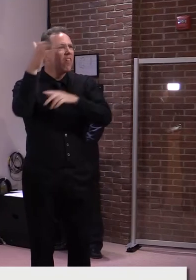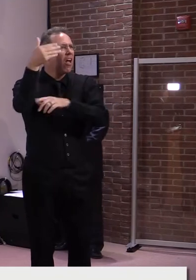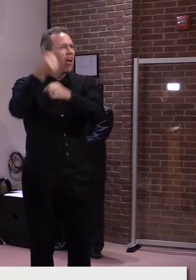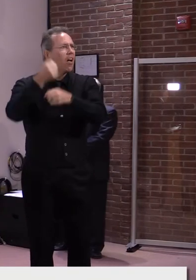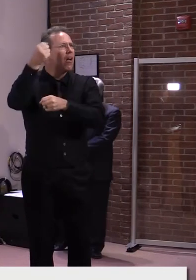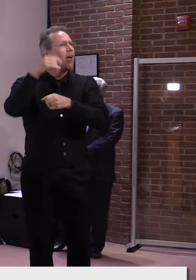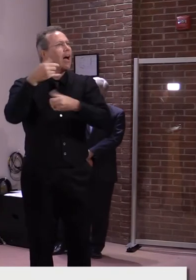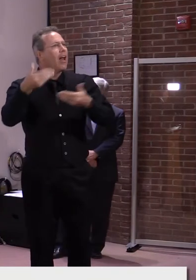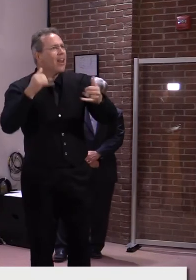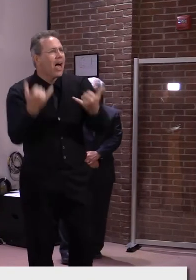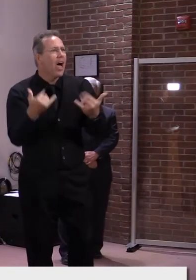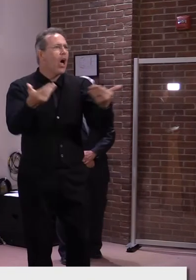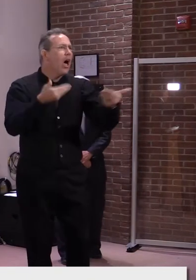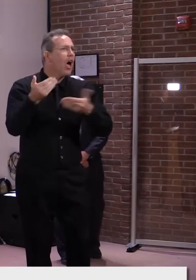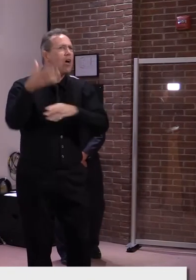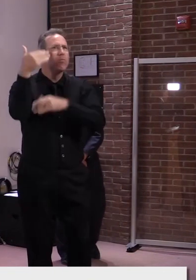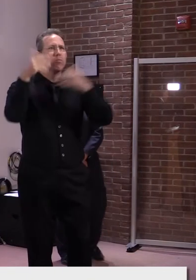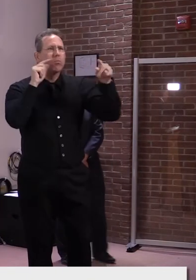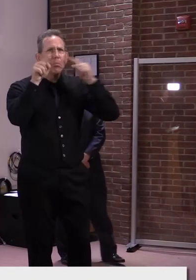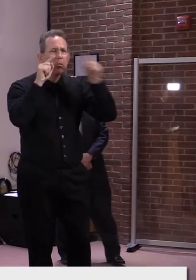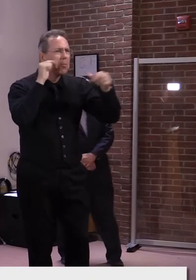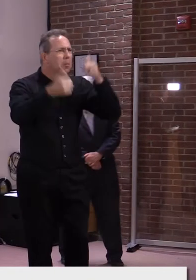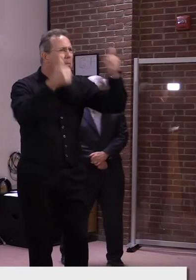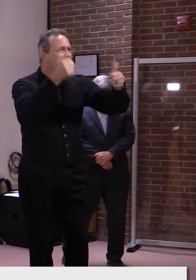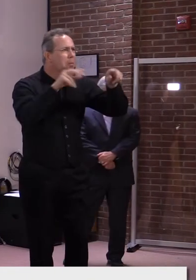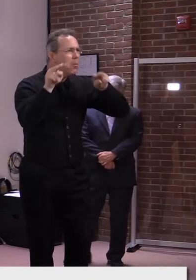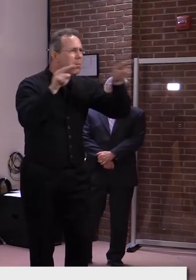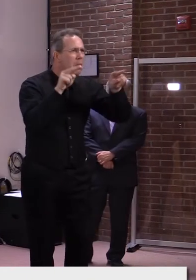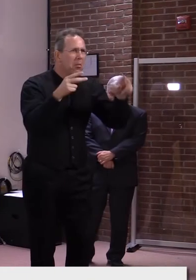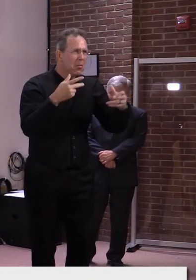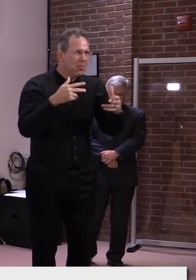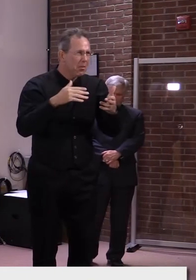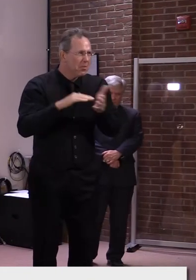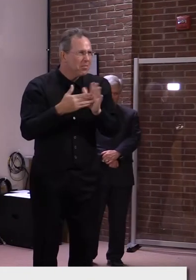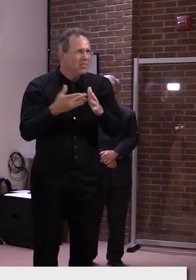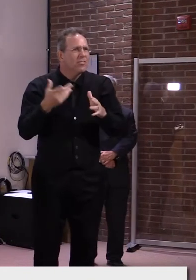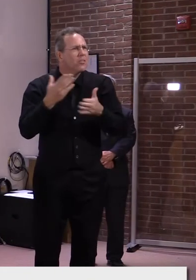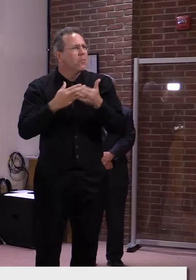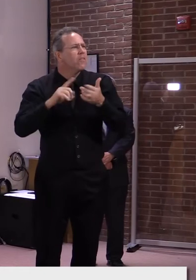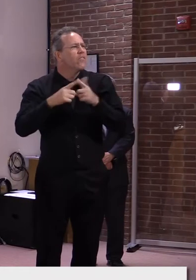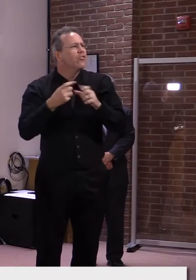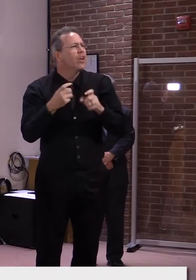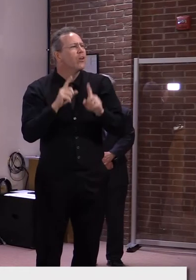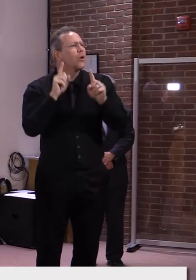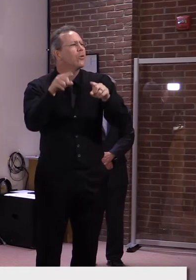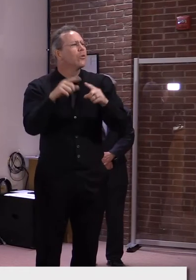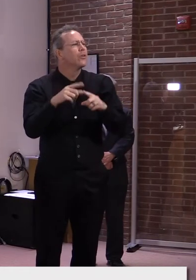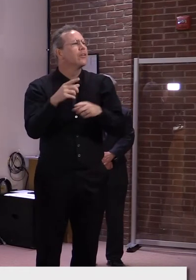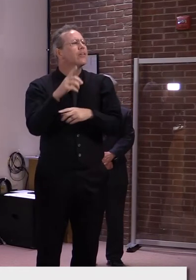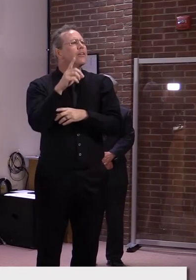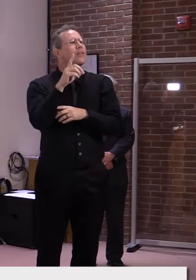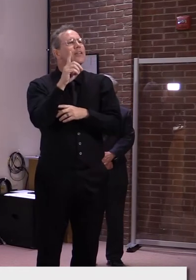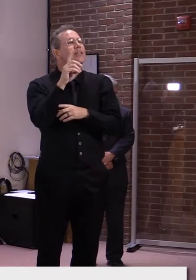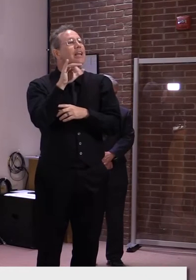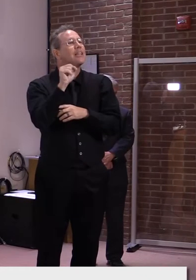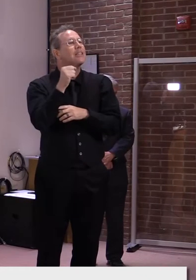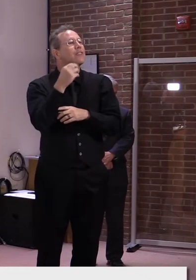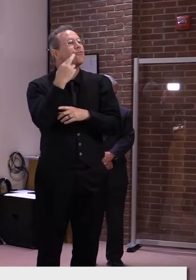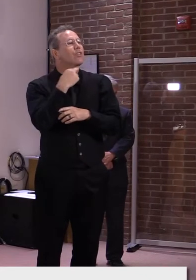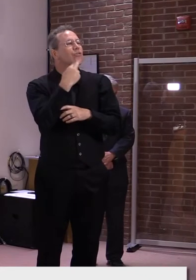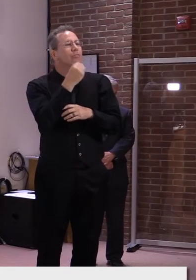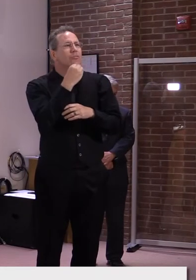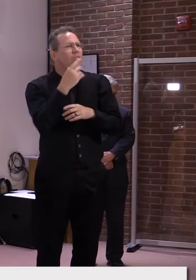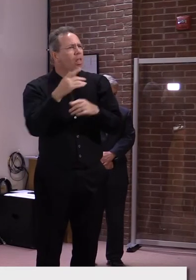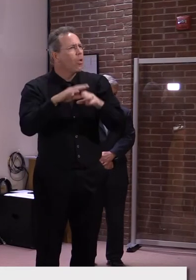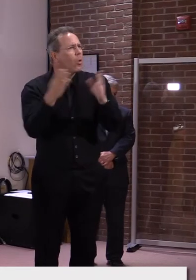I know some friends tried to go to Denny's in South Burlington on Saturday for breakfast, and they weren't open because they can't fill